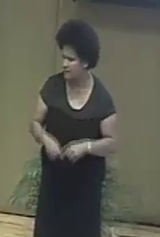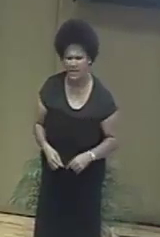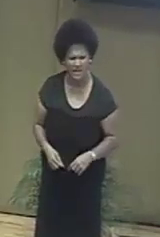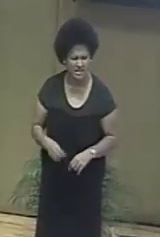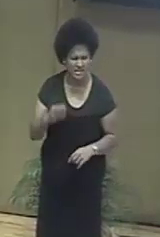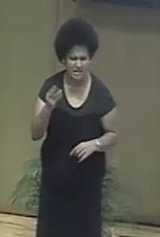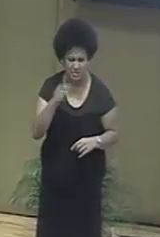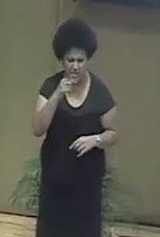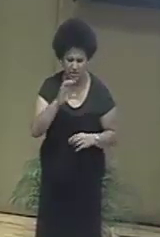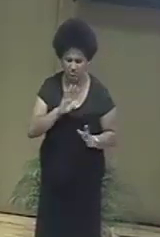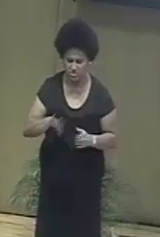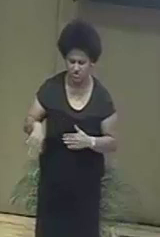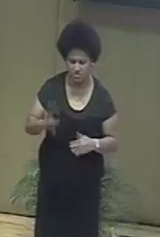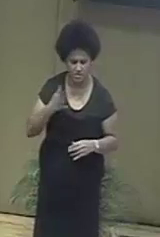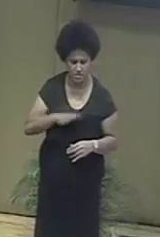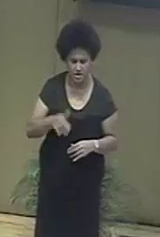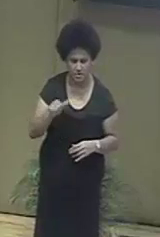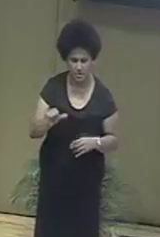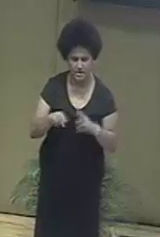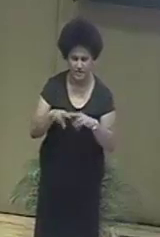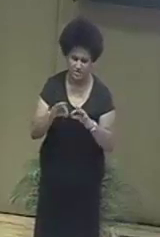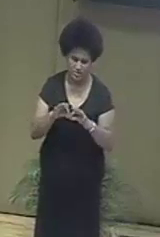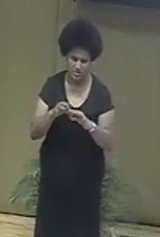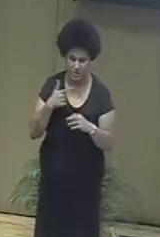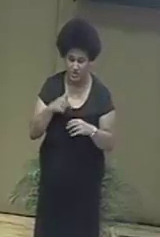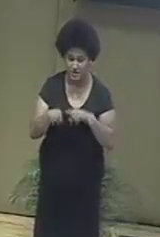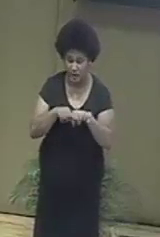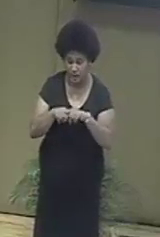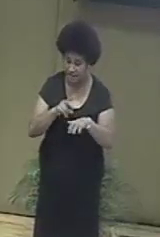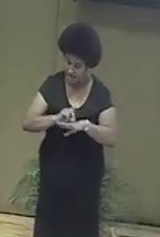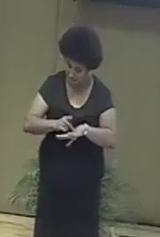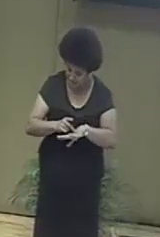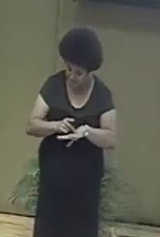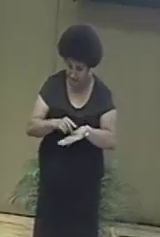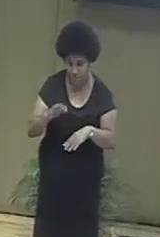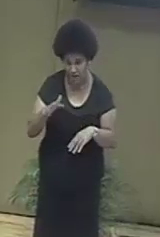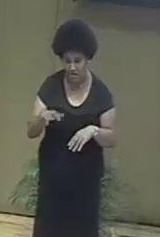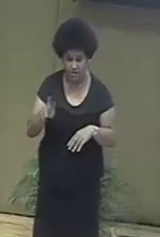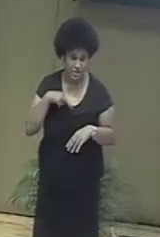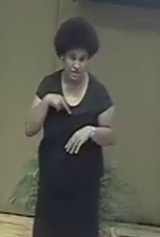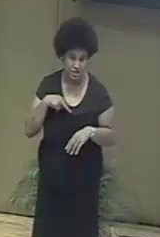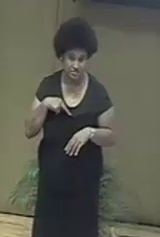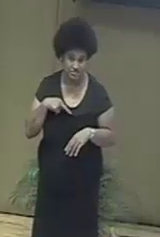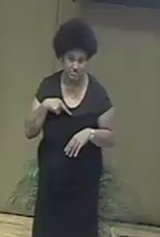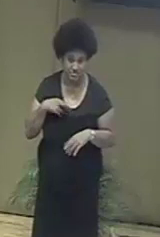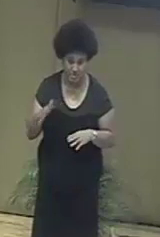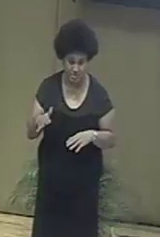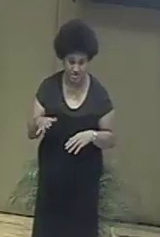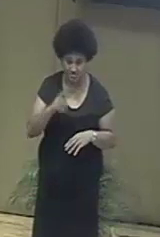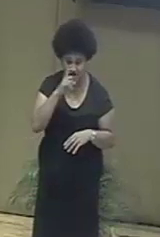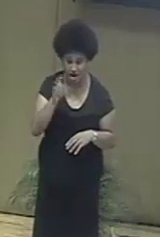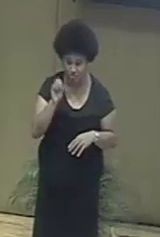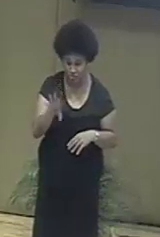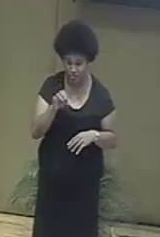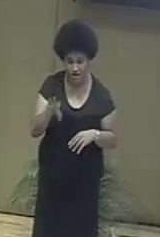There are some people who can't use Facebook or don't want to use Facebook because of learning disabilities, because of religious reasons. There are